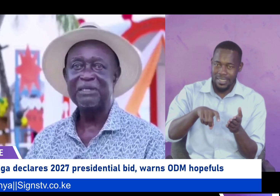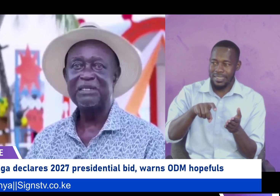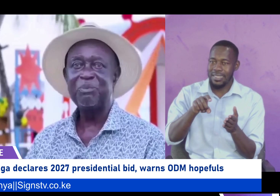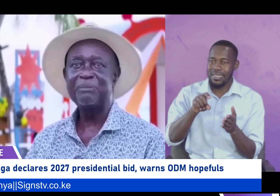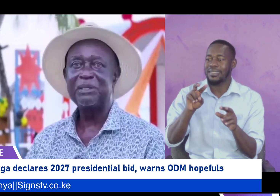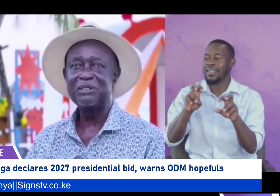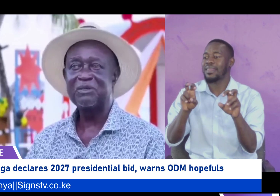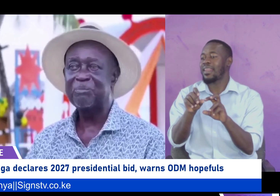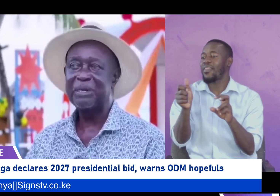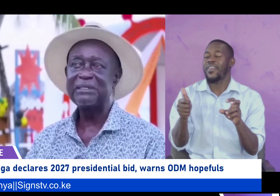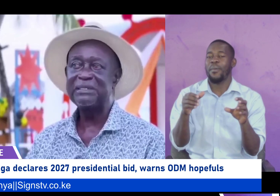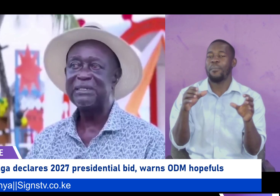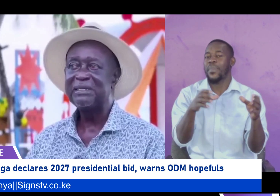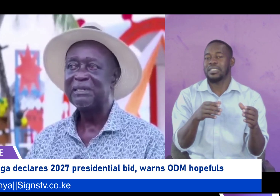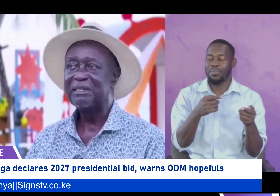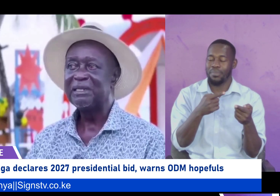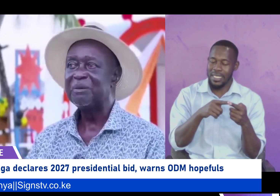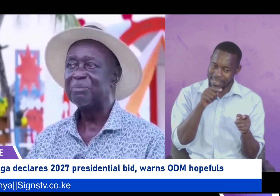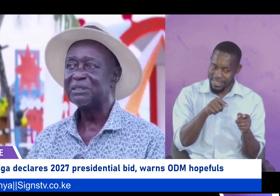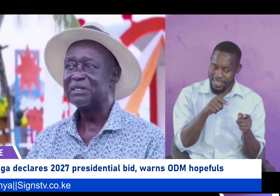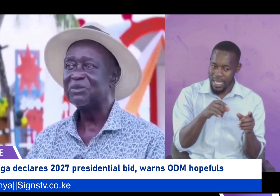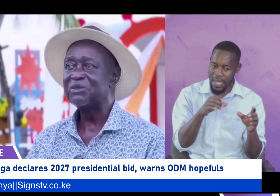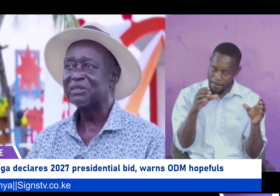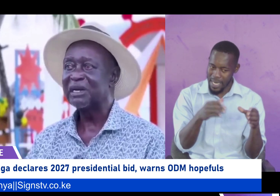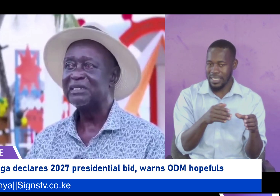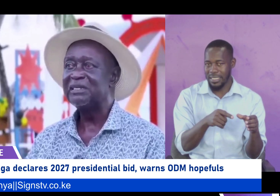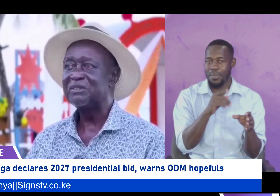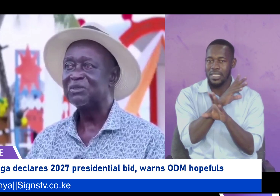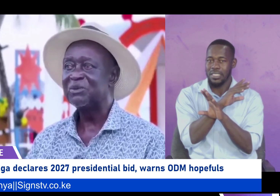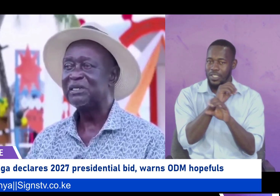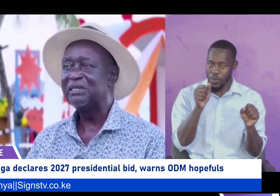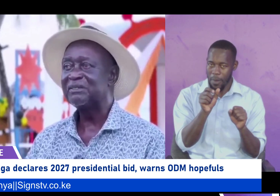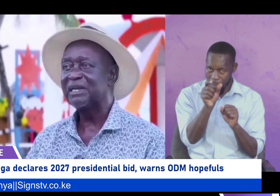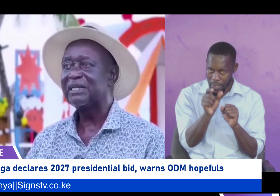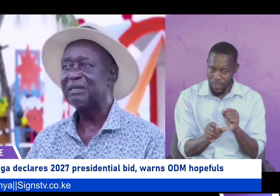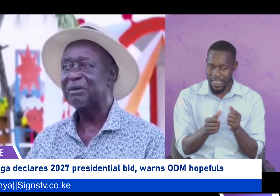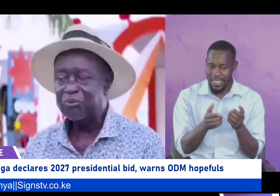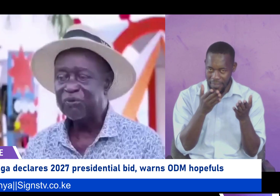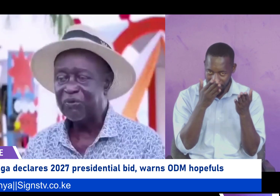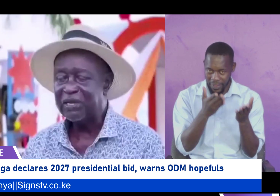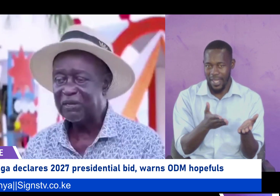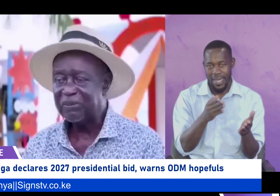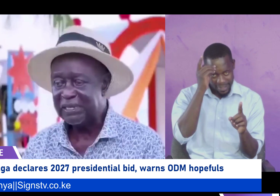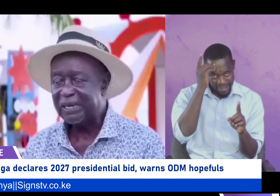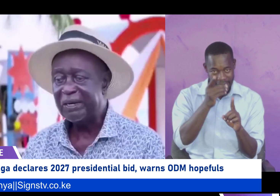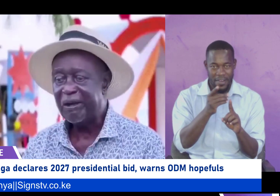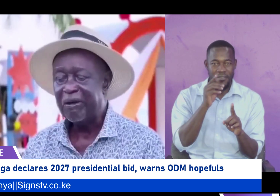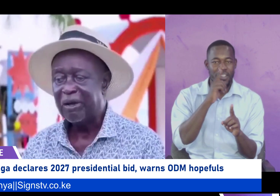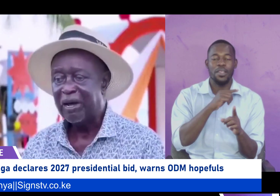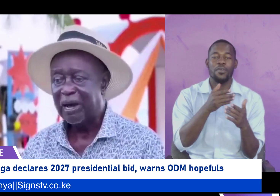this particular party, the presidential candidacy is already decided. Before the end of the year, our